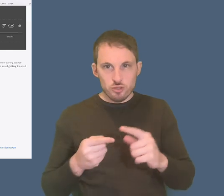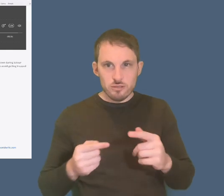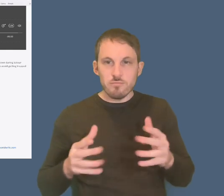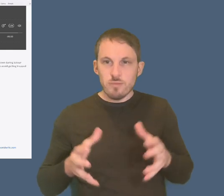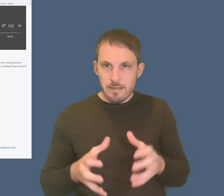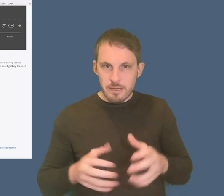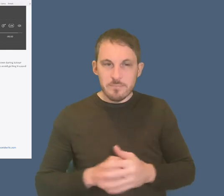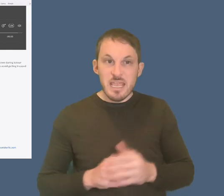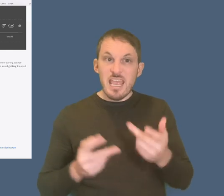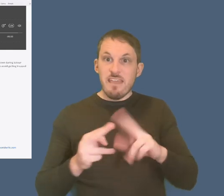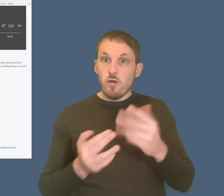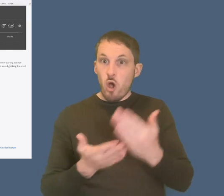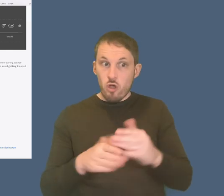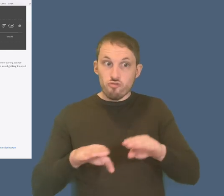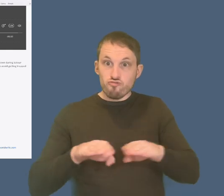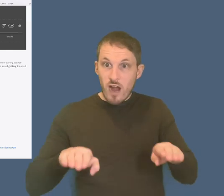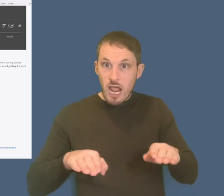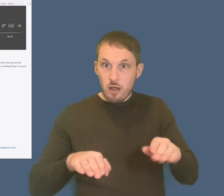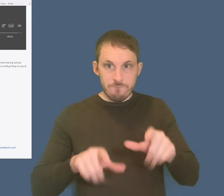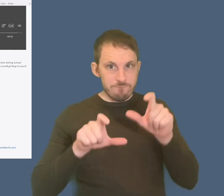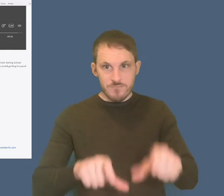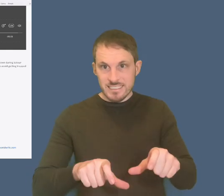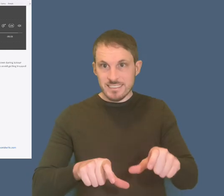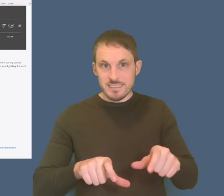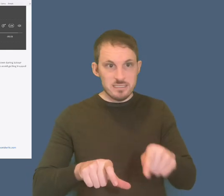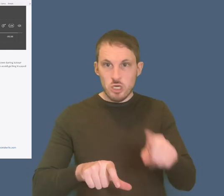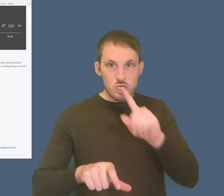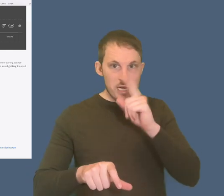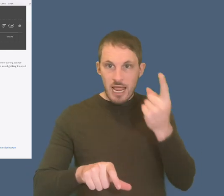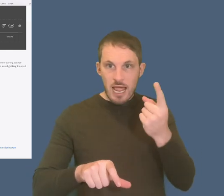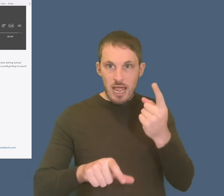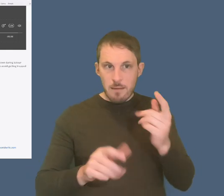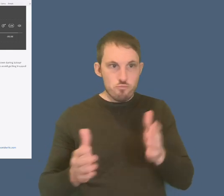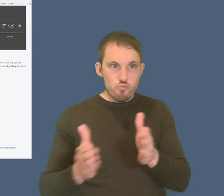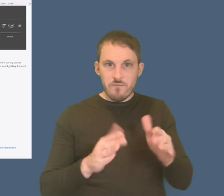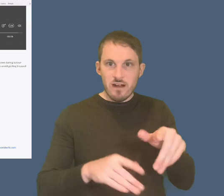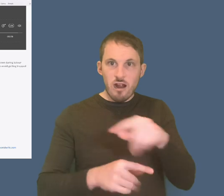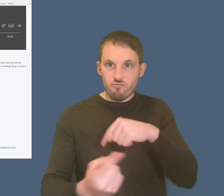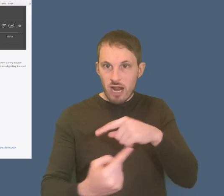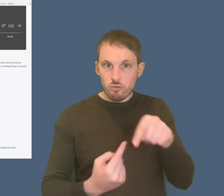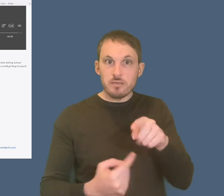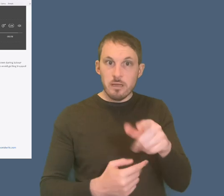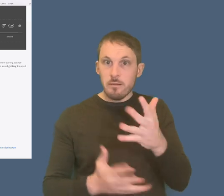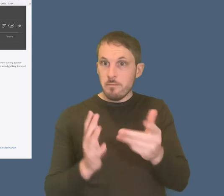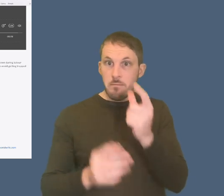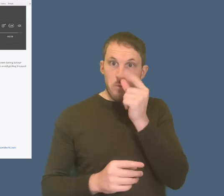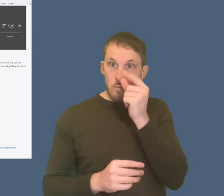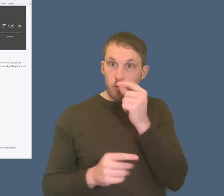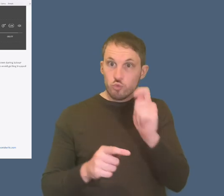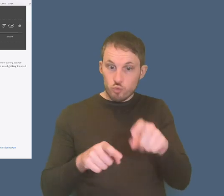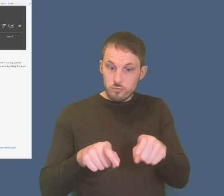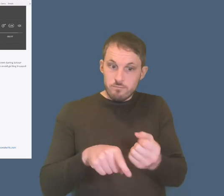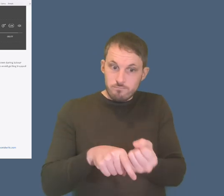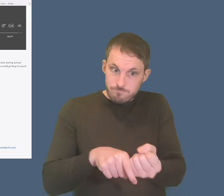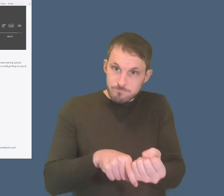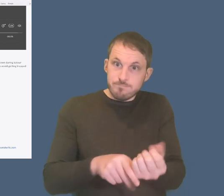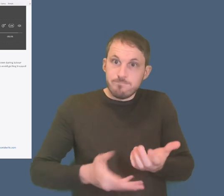she's down to the ground and fixed to the ground and not able to move around as much, it's possible that she's getting closer to having a